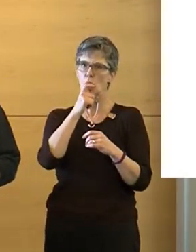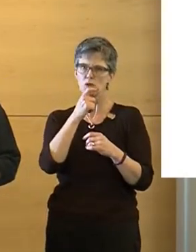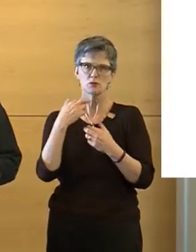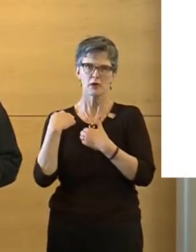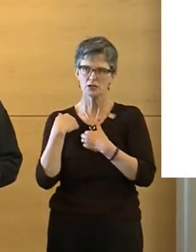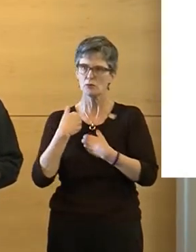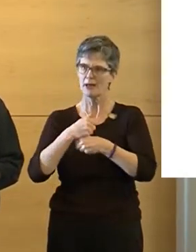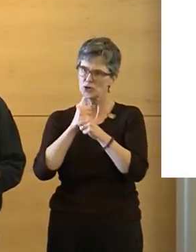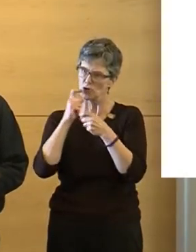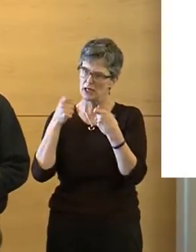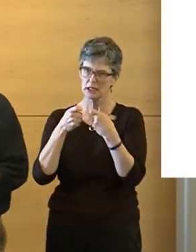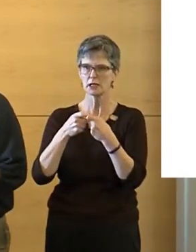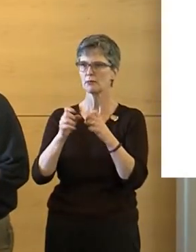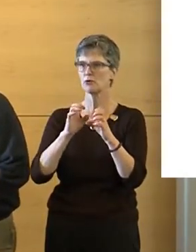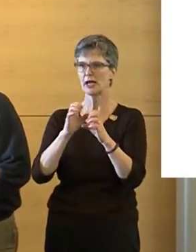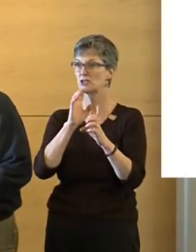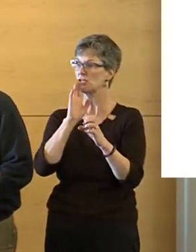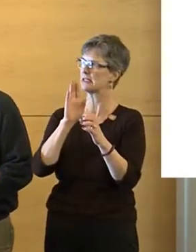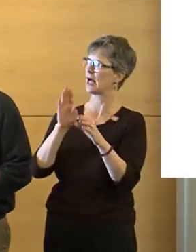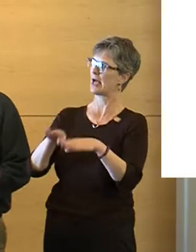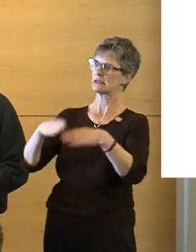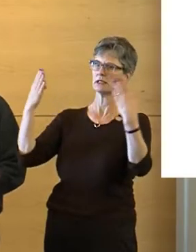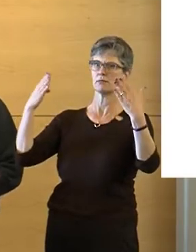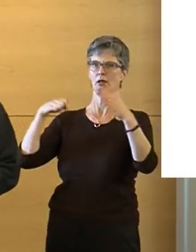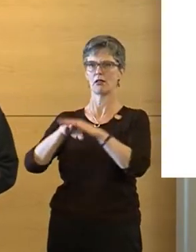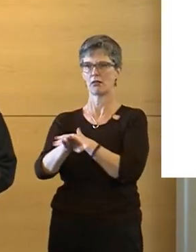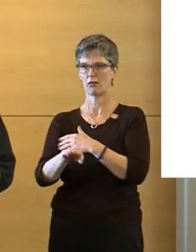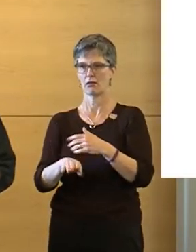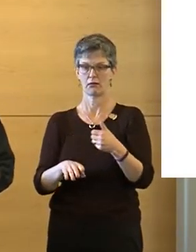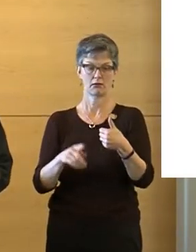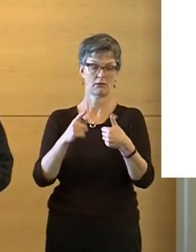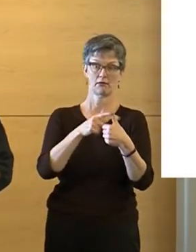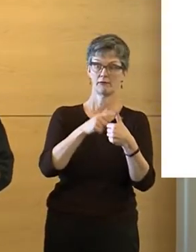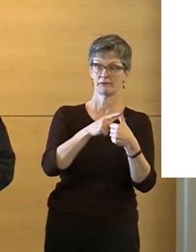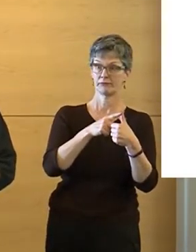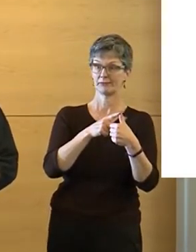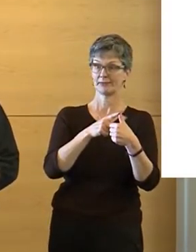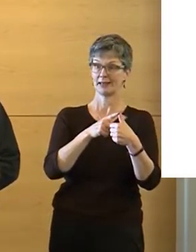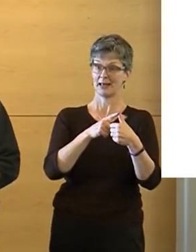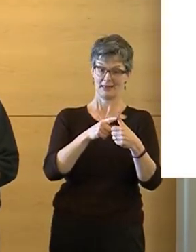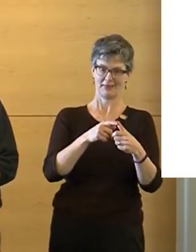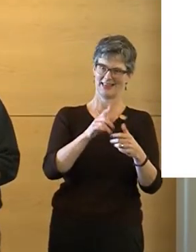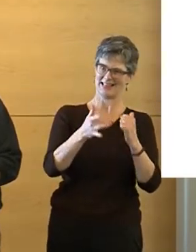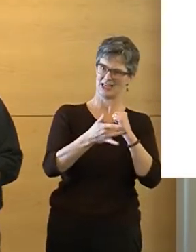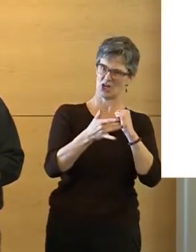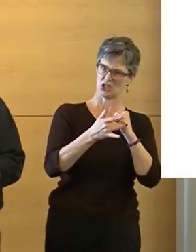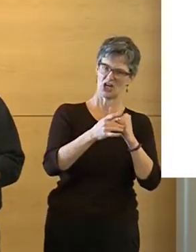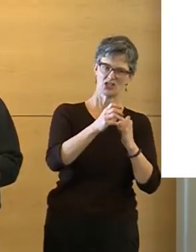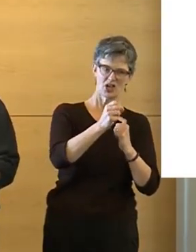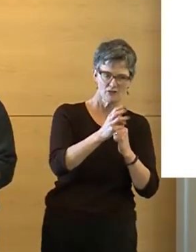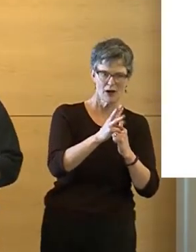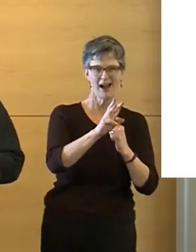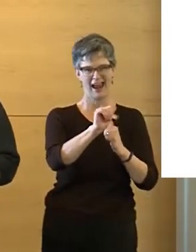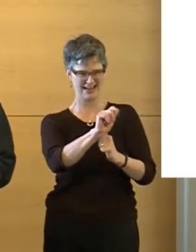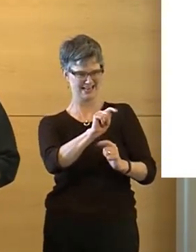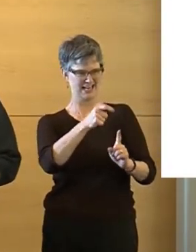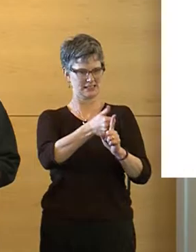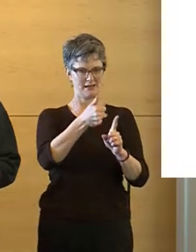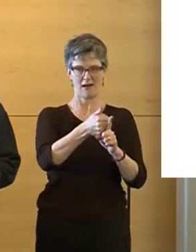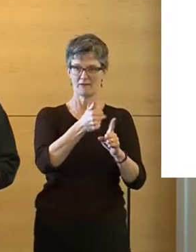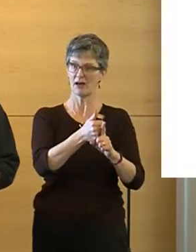are five groups, and I can think of a couple other groups that fit into this too, but five main groups that